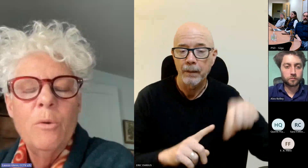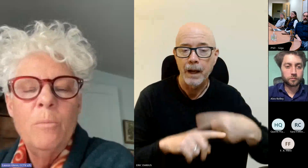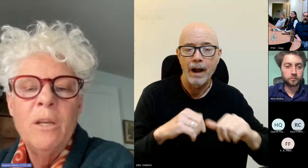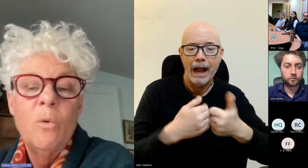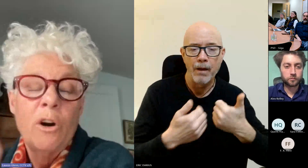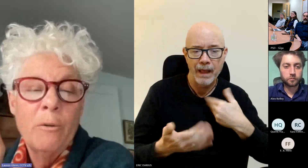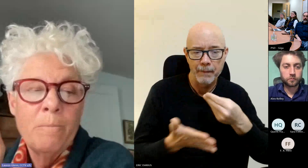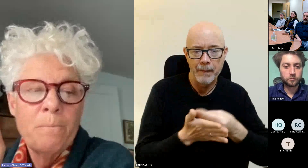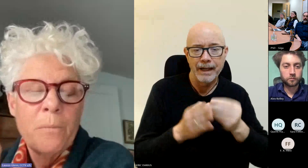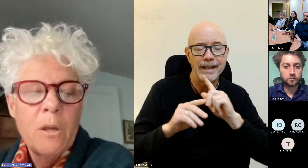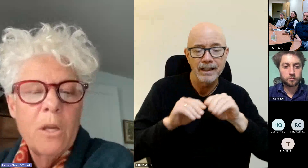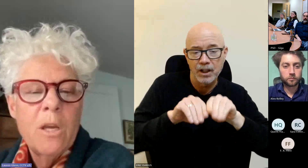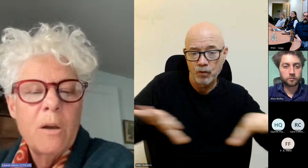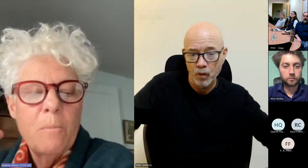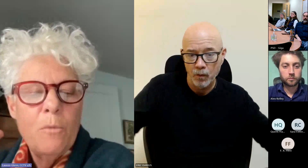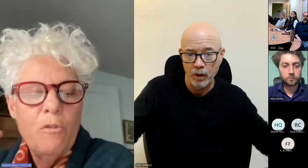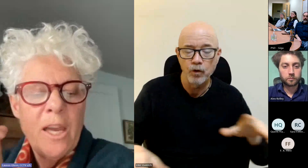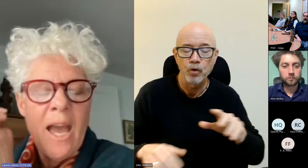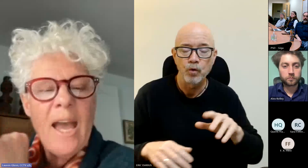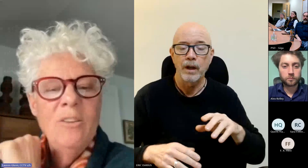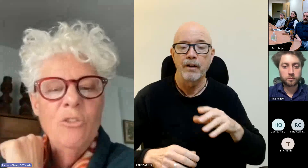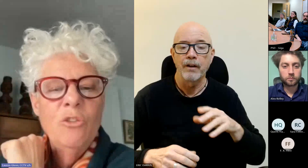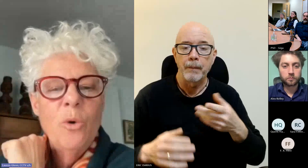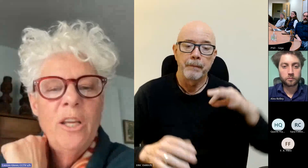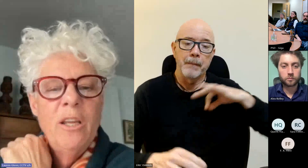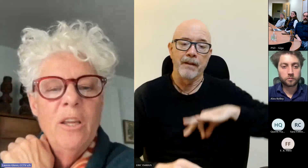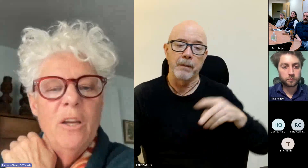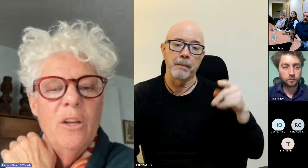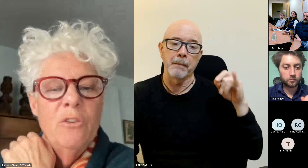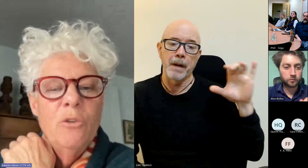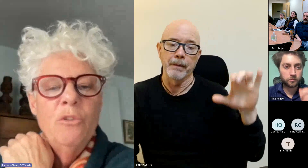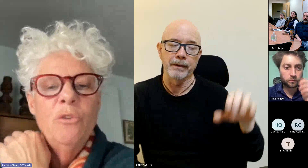network would be in order. Moving ahead to